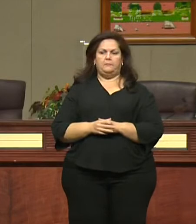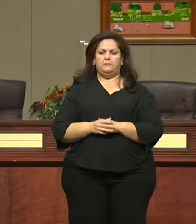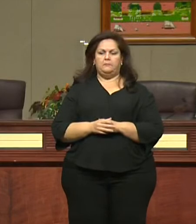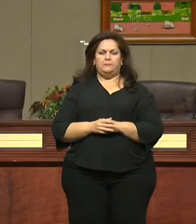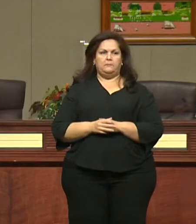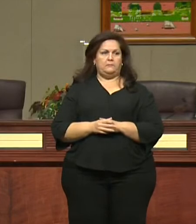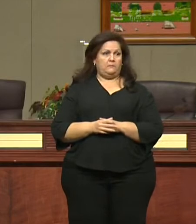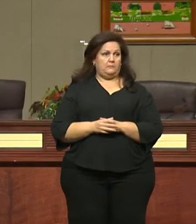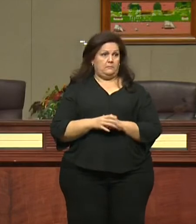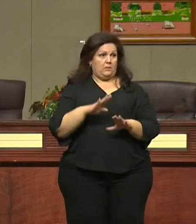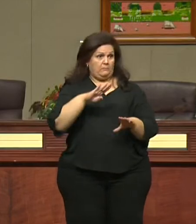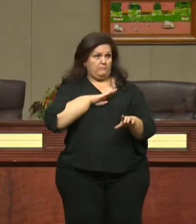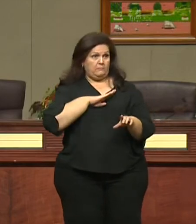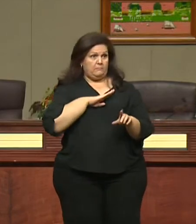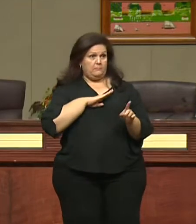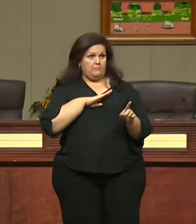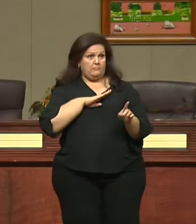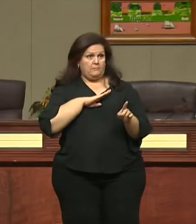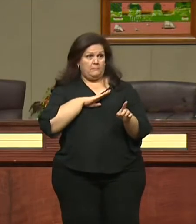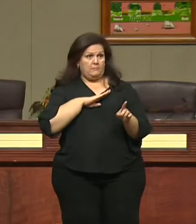¿Eso respondió a tu pregunta?